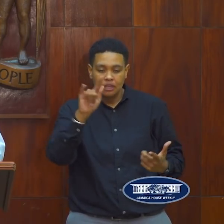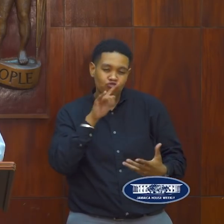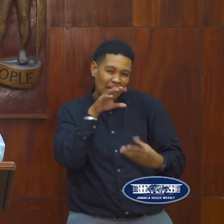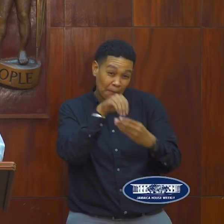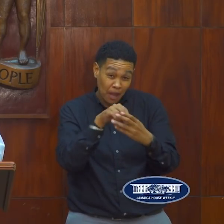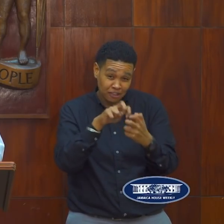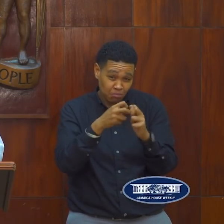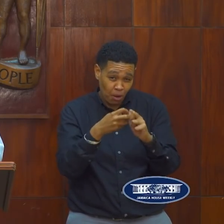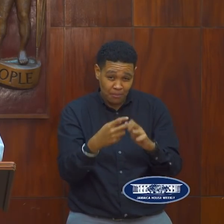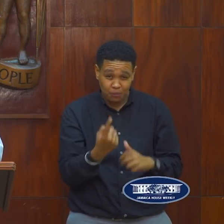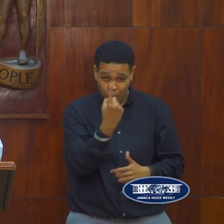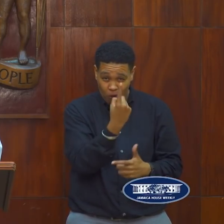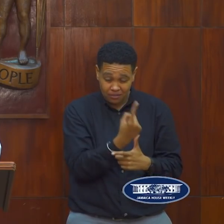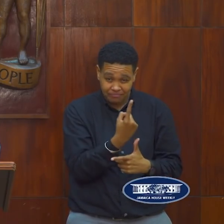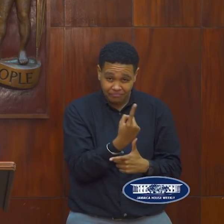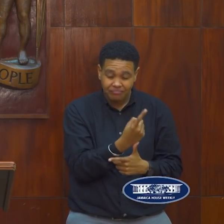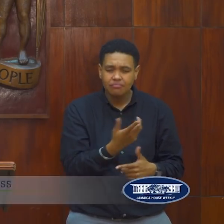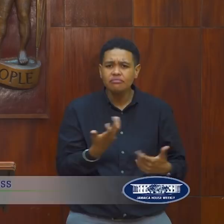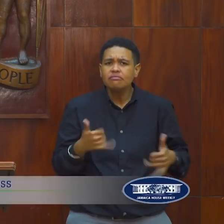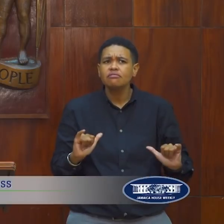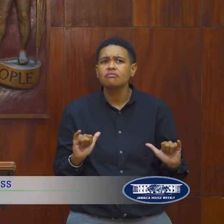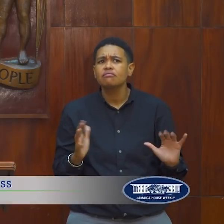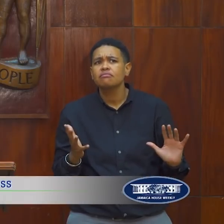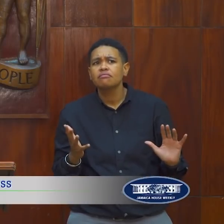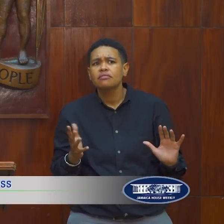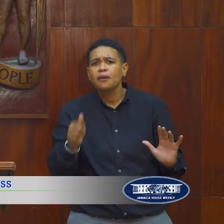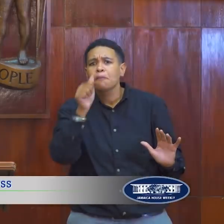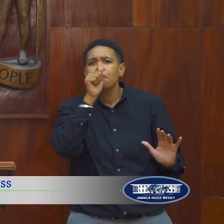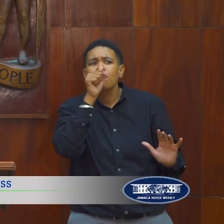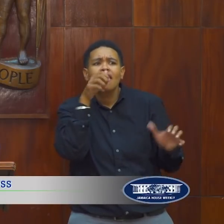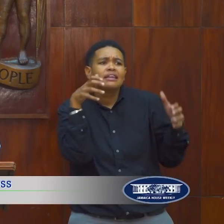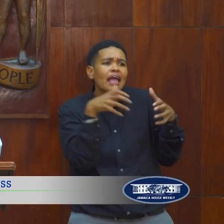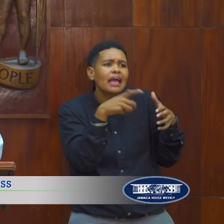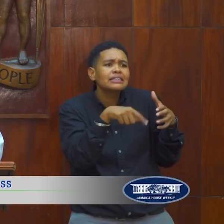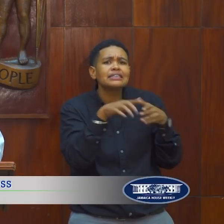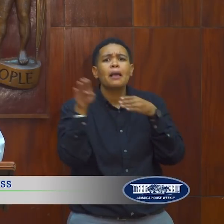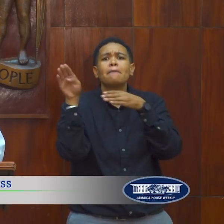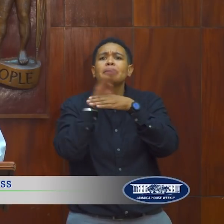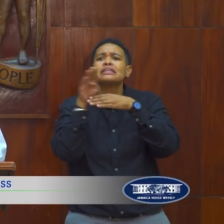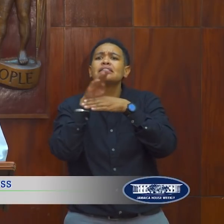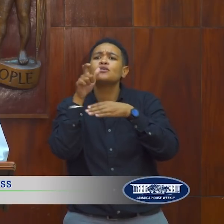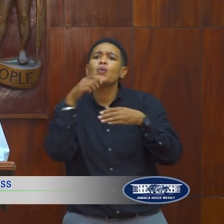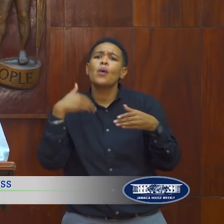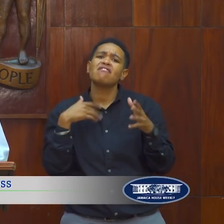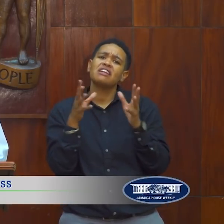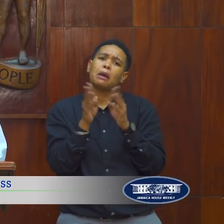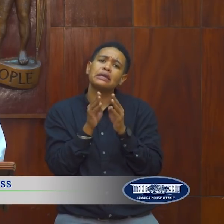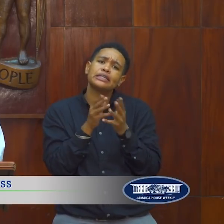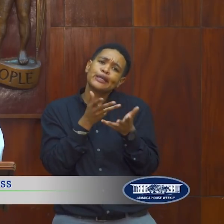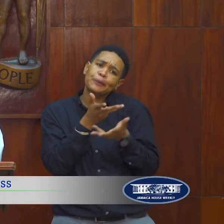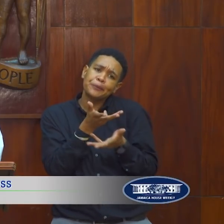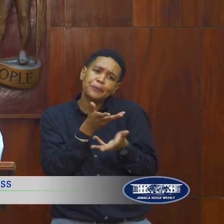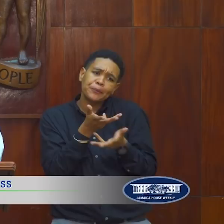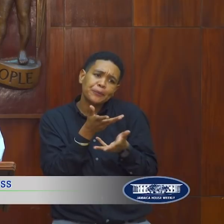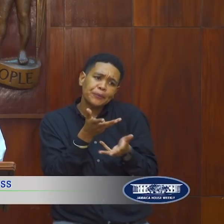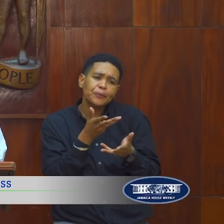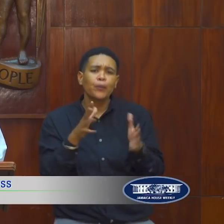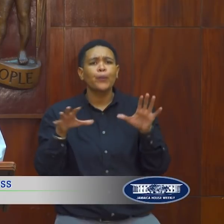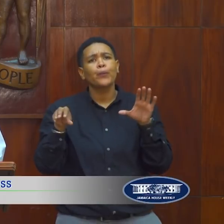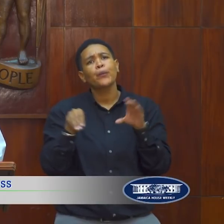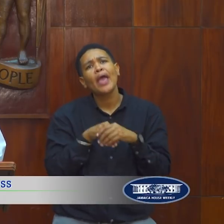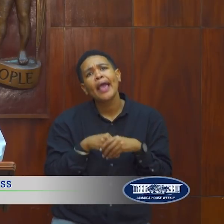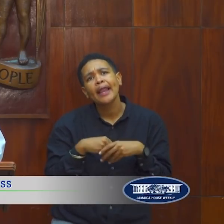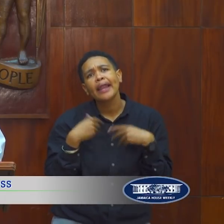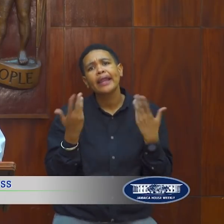of the problem. There are still private entities, businesses that are having meetings, weddings